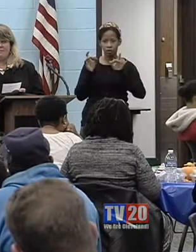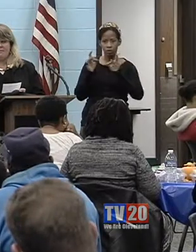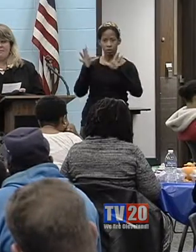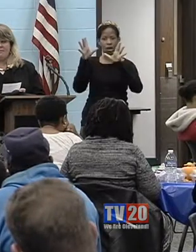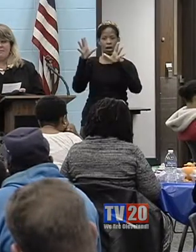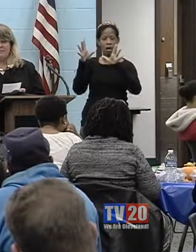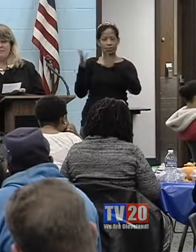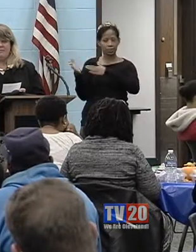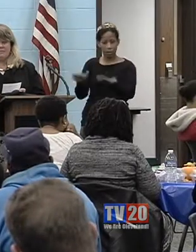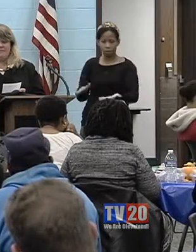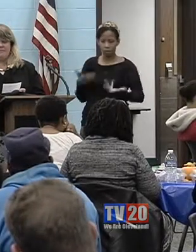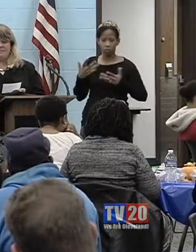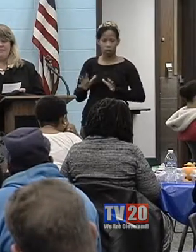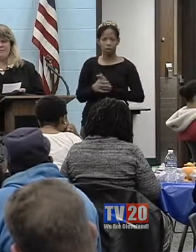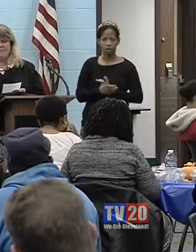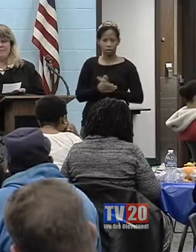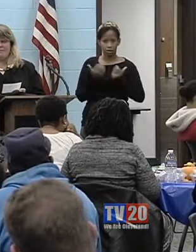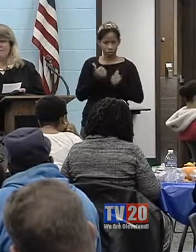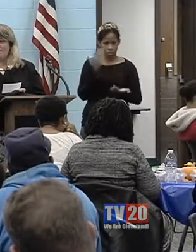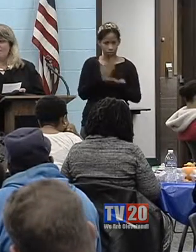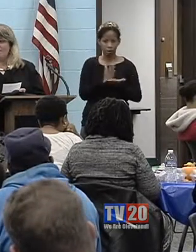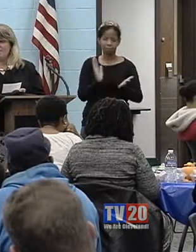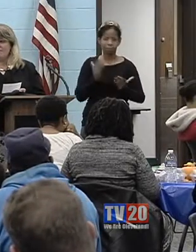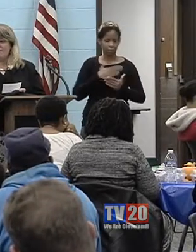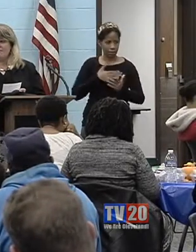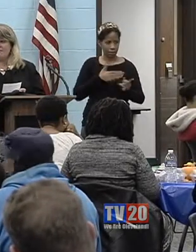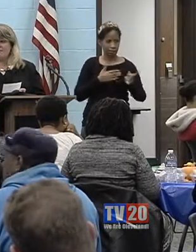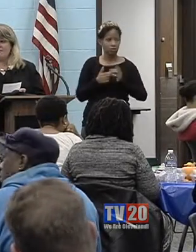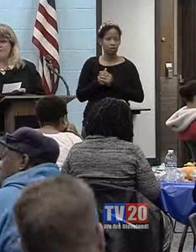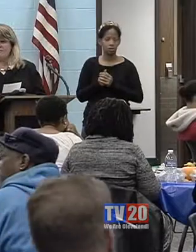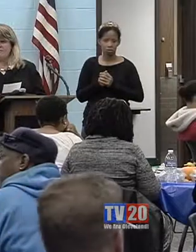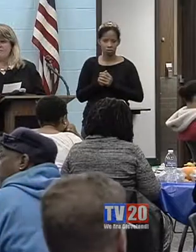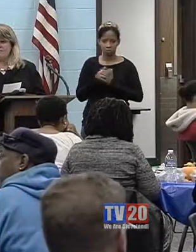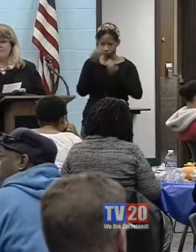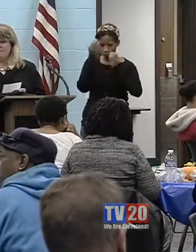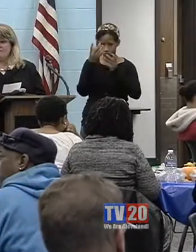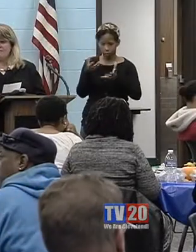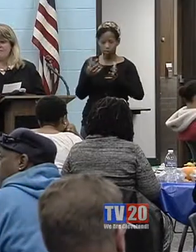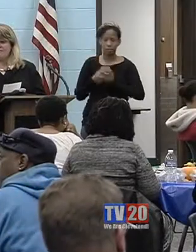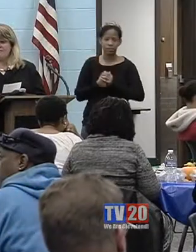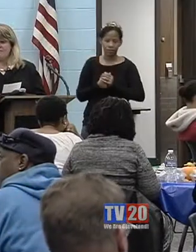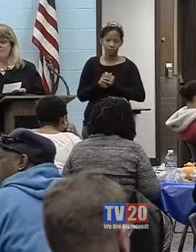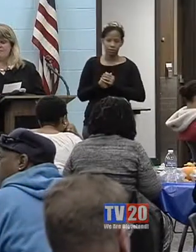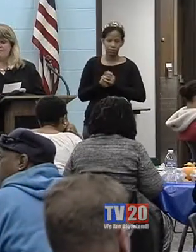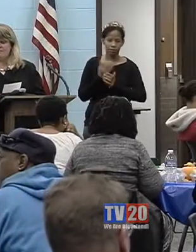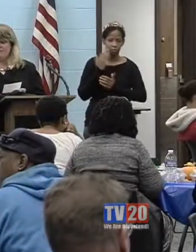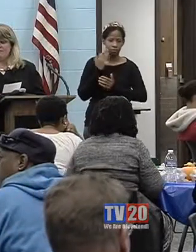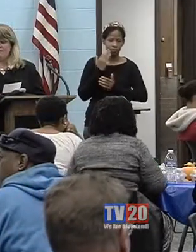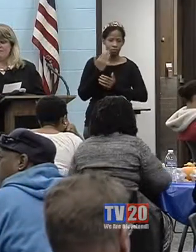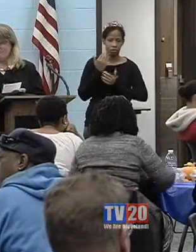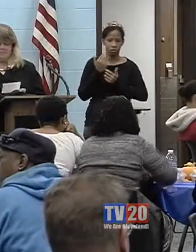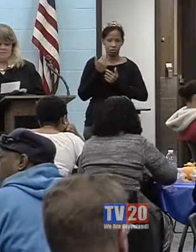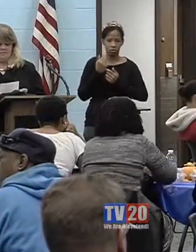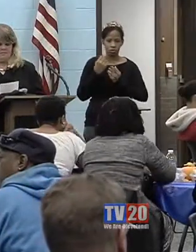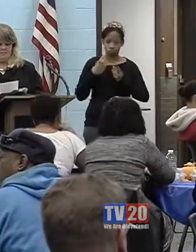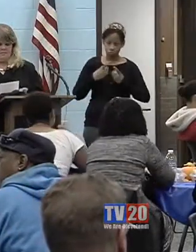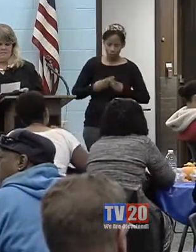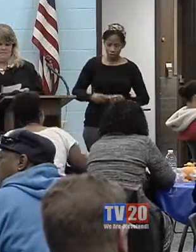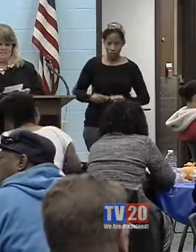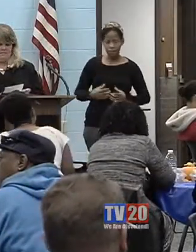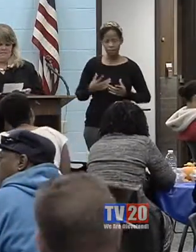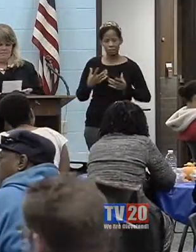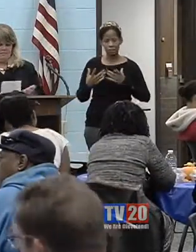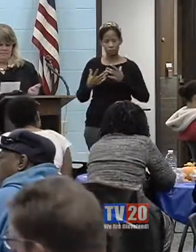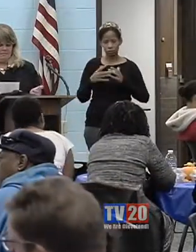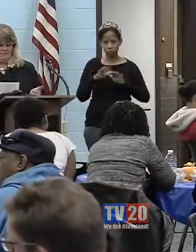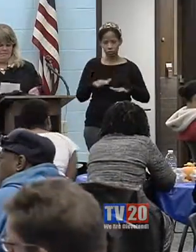and stuff like that. Right. That's awareness, you know, depression and different